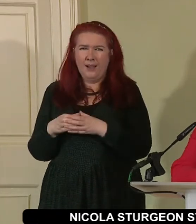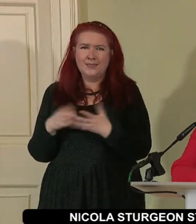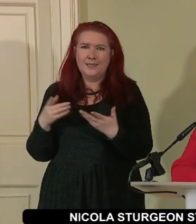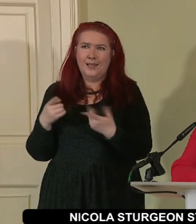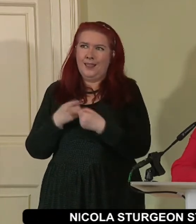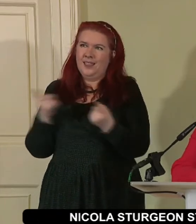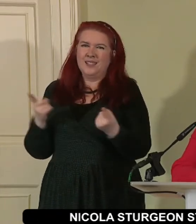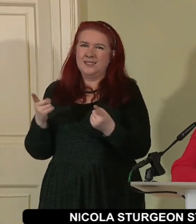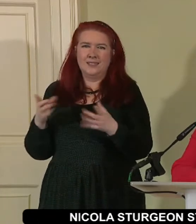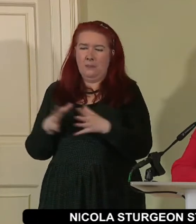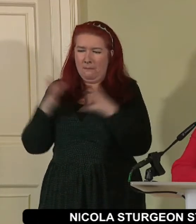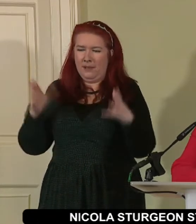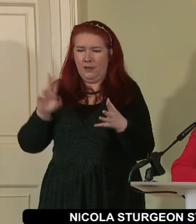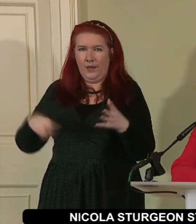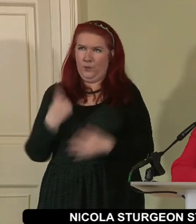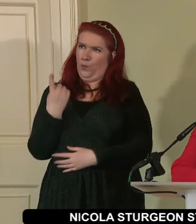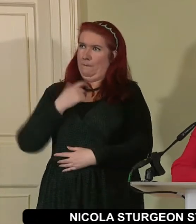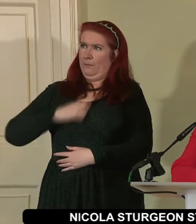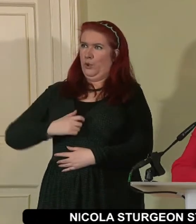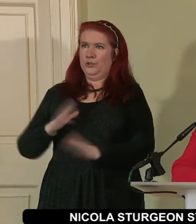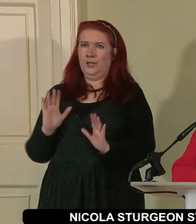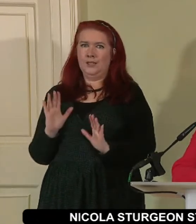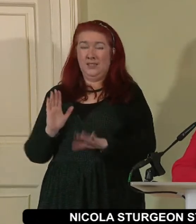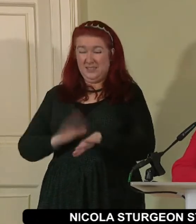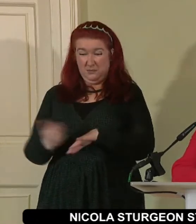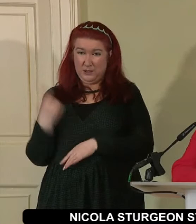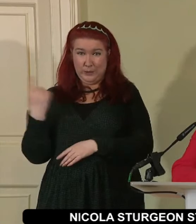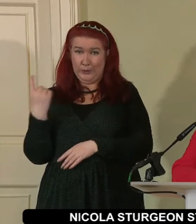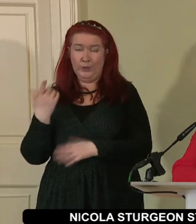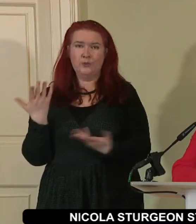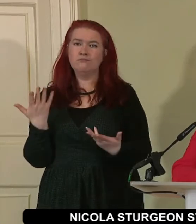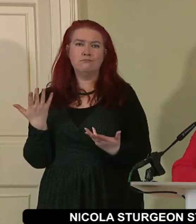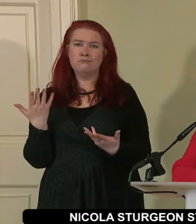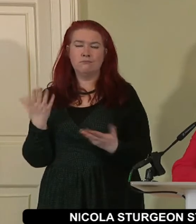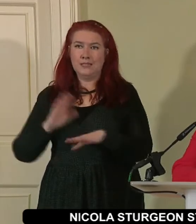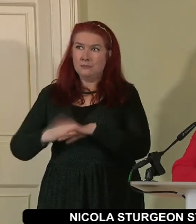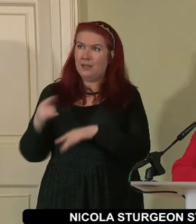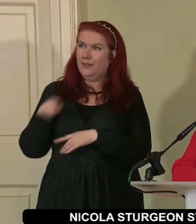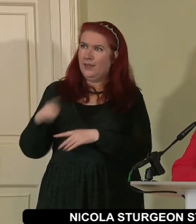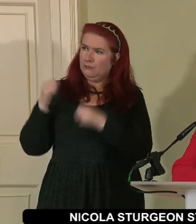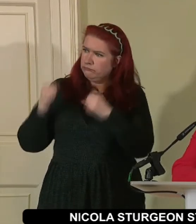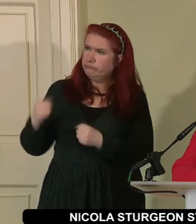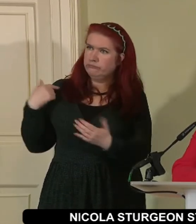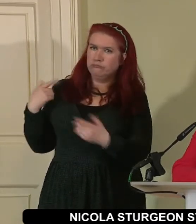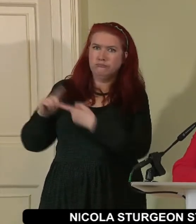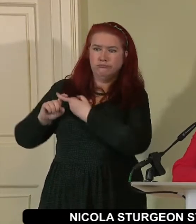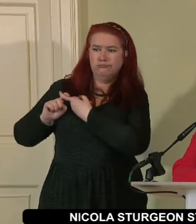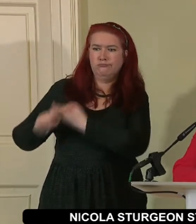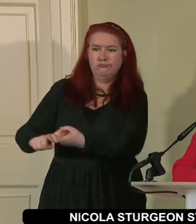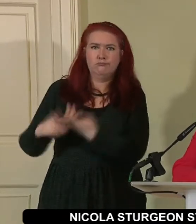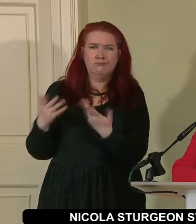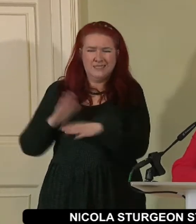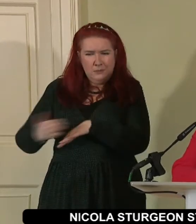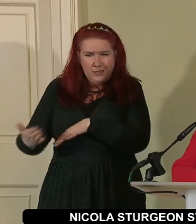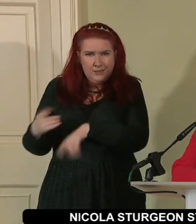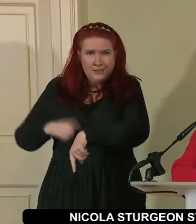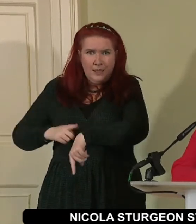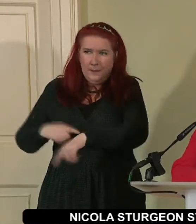than any politician, no matter who they are, and no matter how dominant they've been for no matter how much